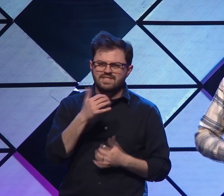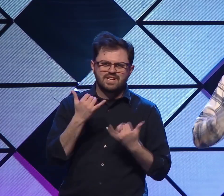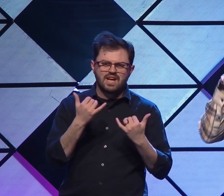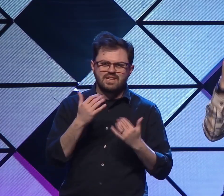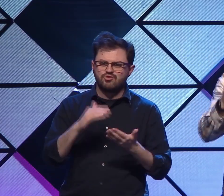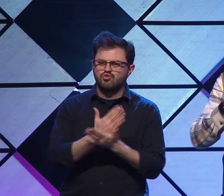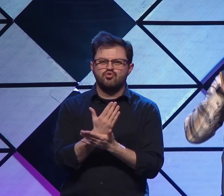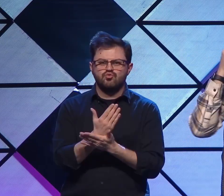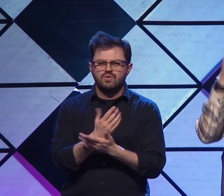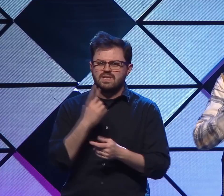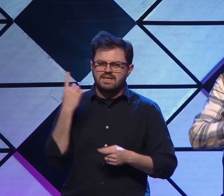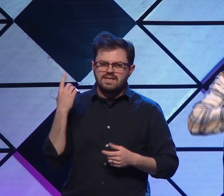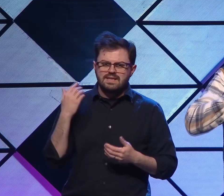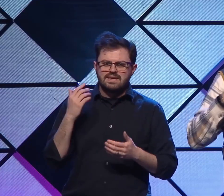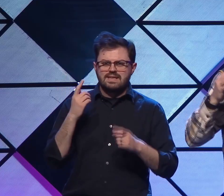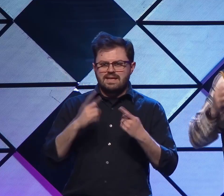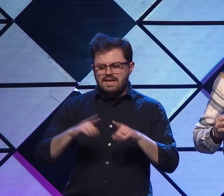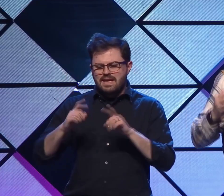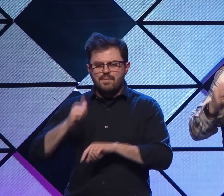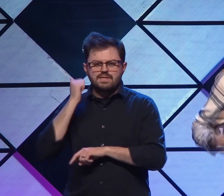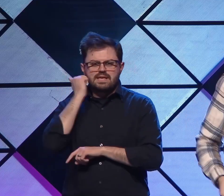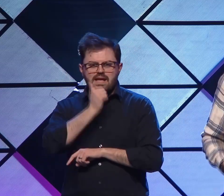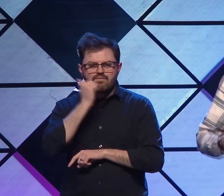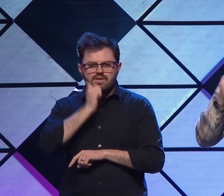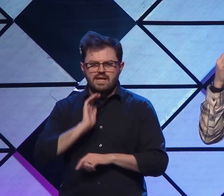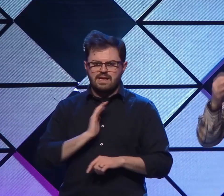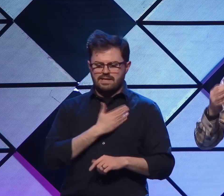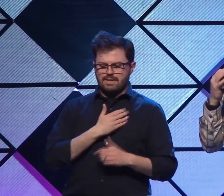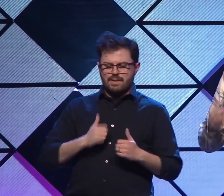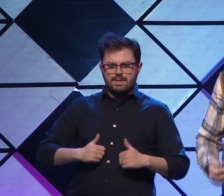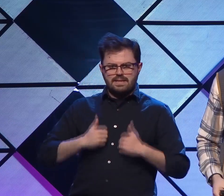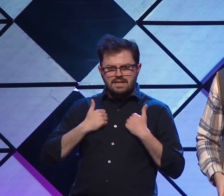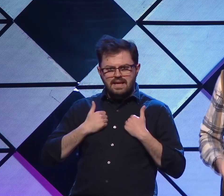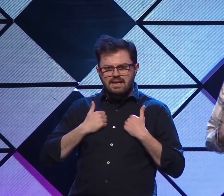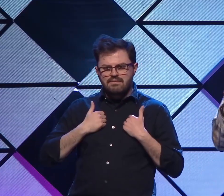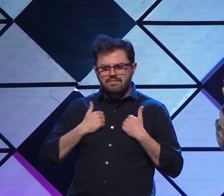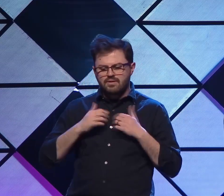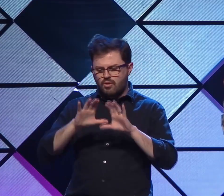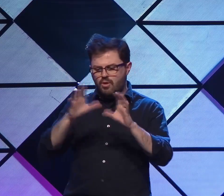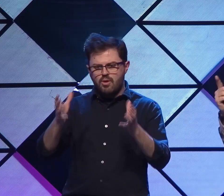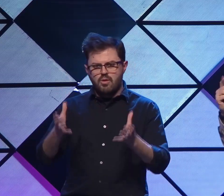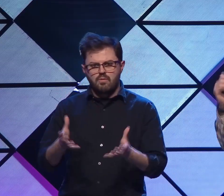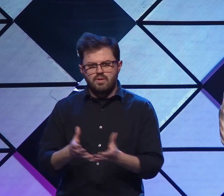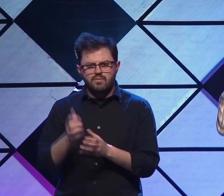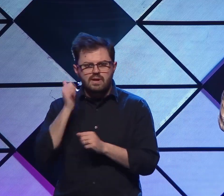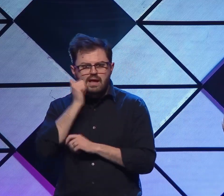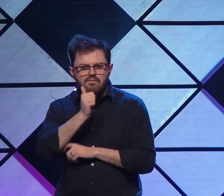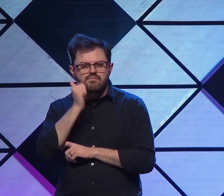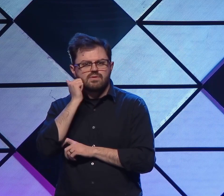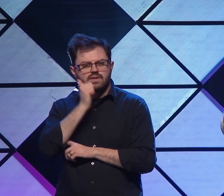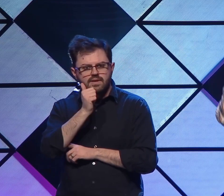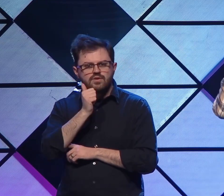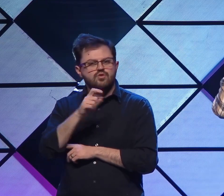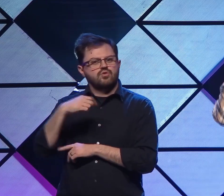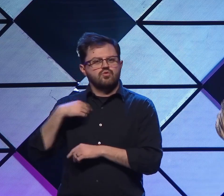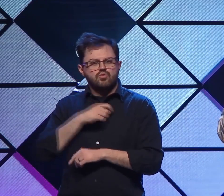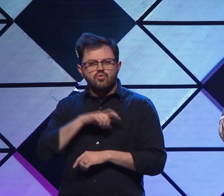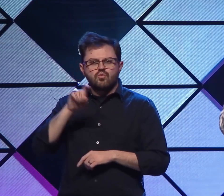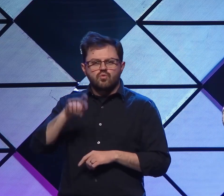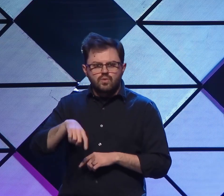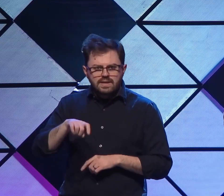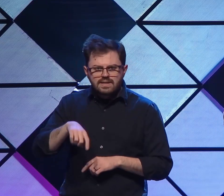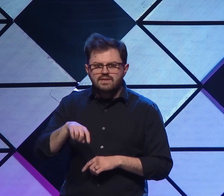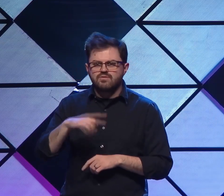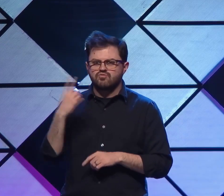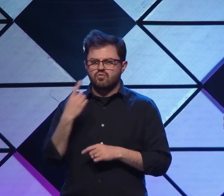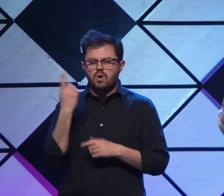in our work, in our homes, and our cities all around the world every day. And unless we live with a consistent, a